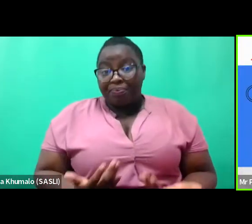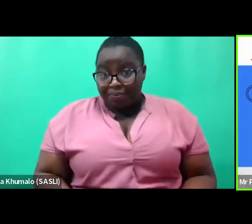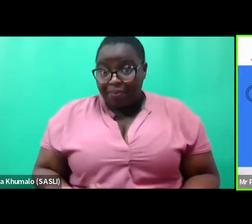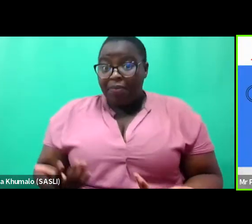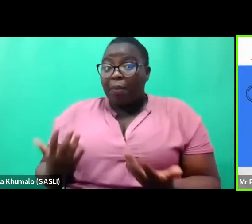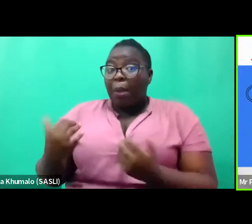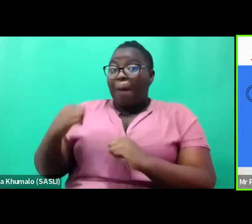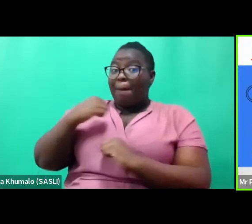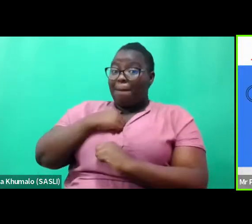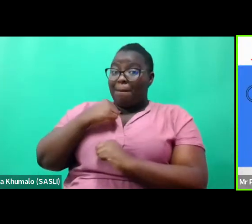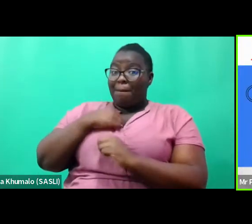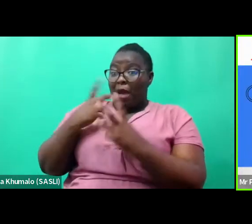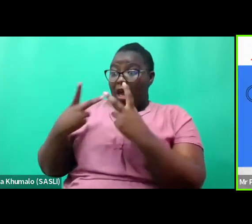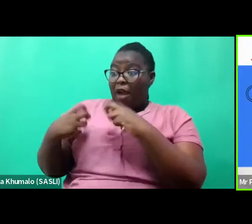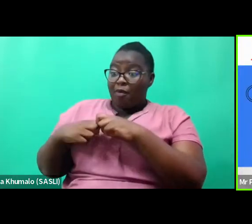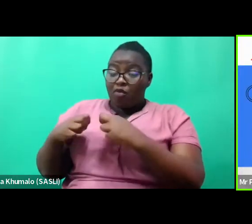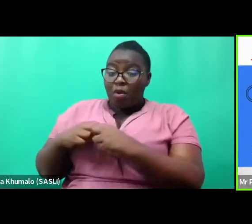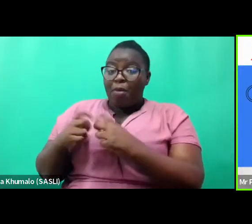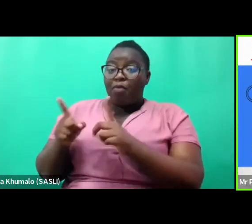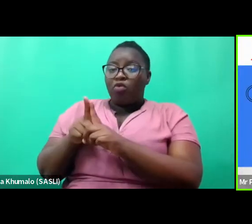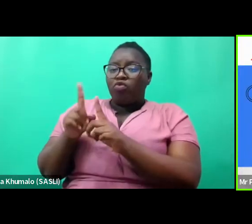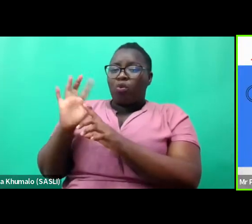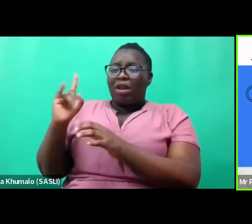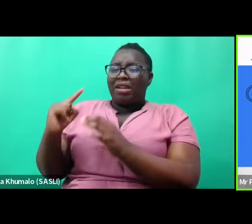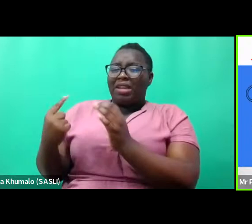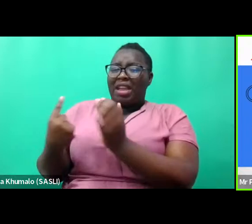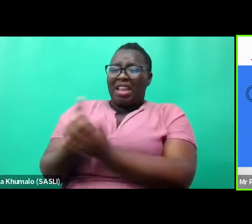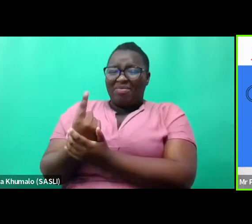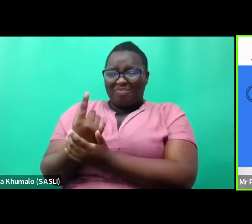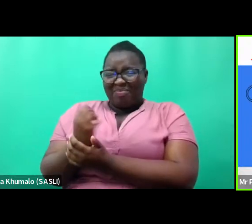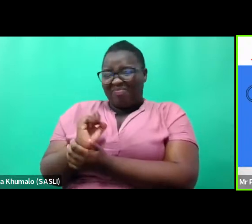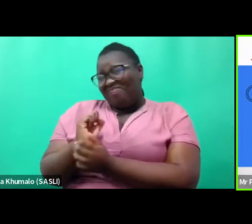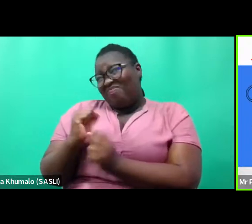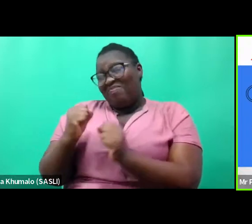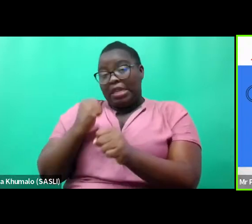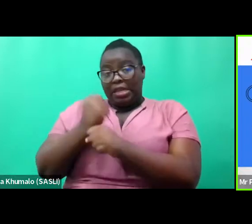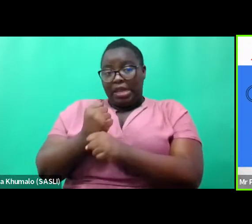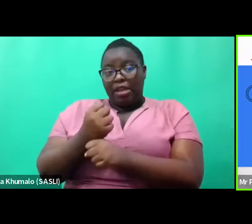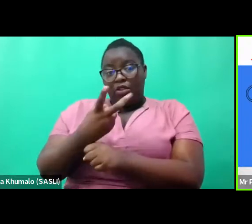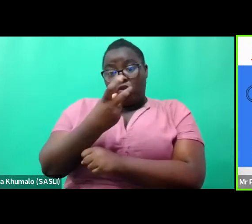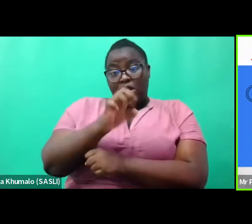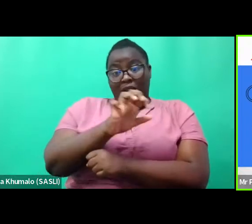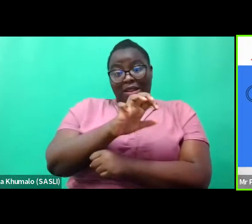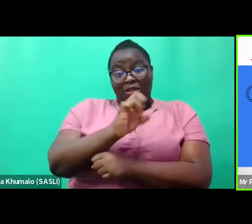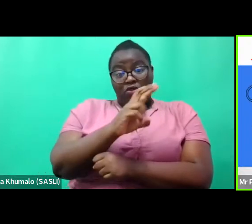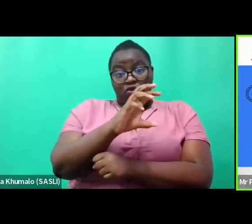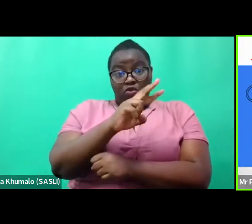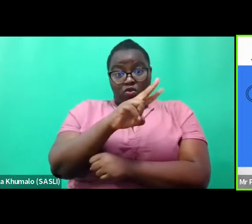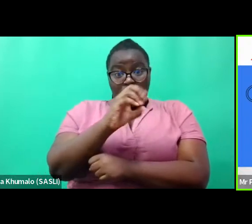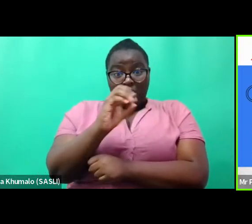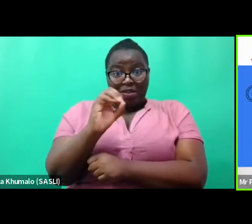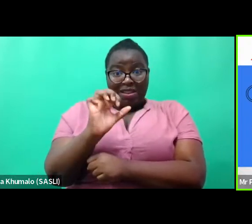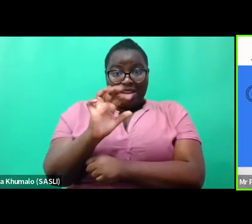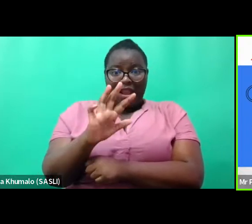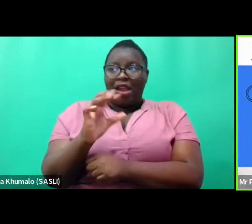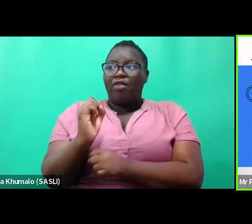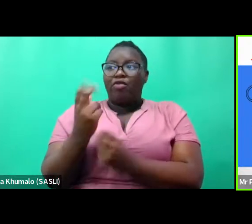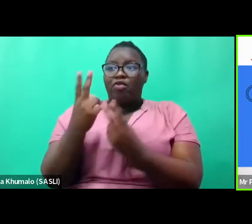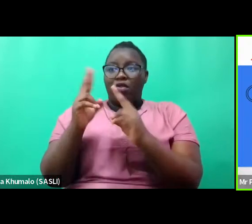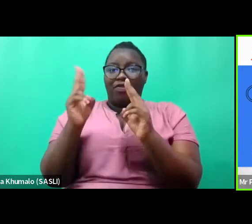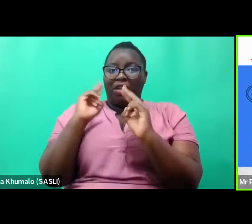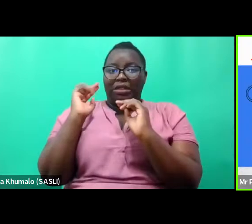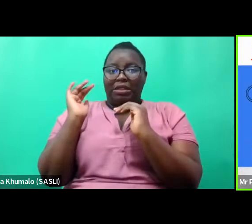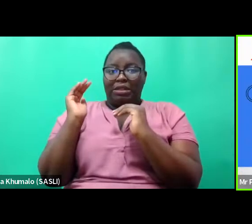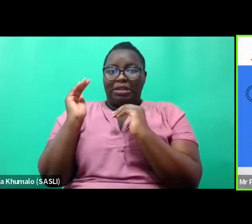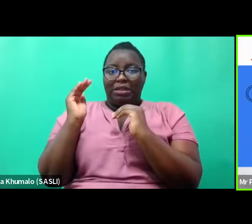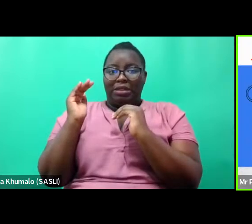what happened in 2008 to 2009 when the university shut down their call